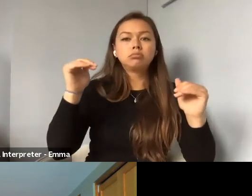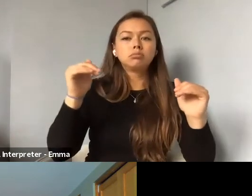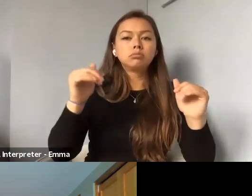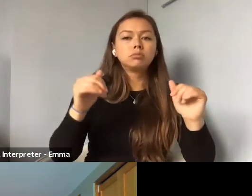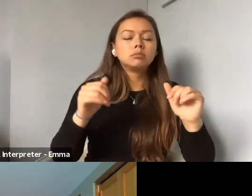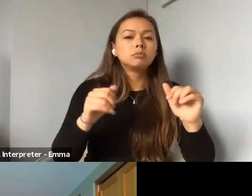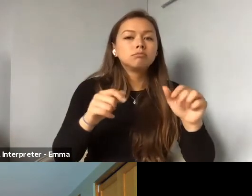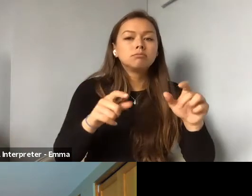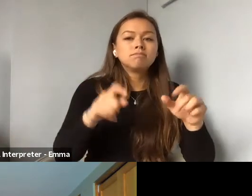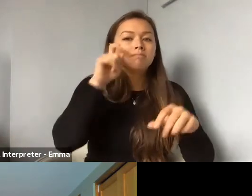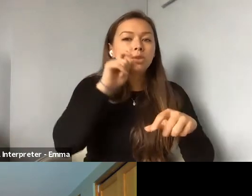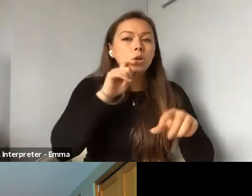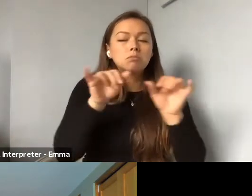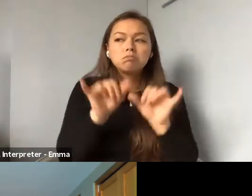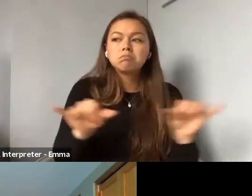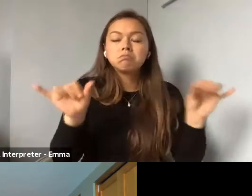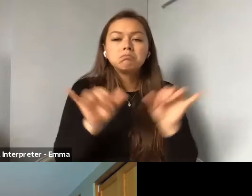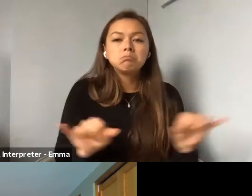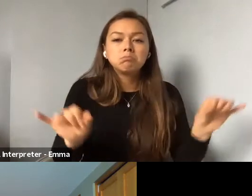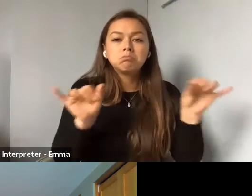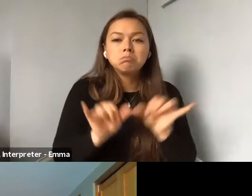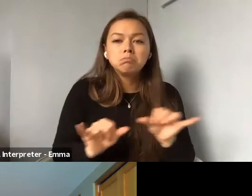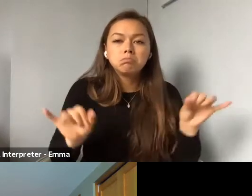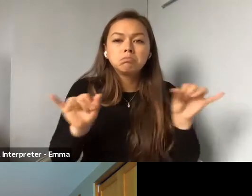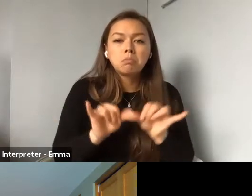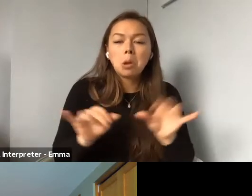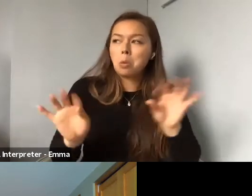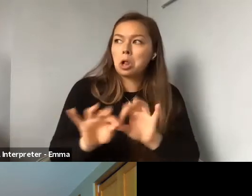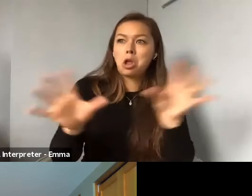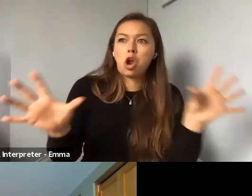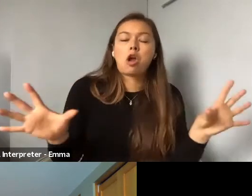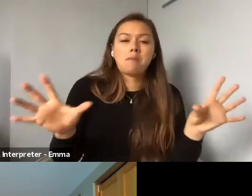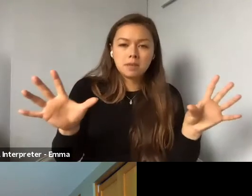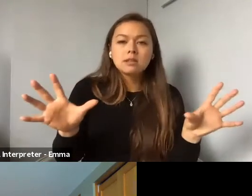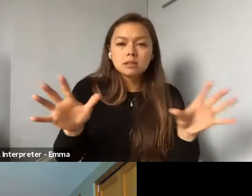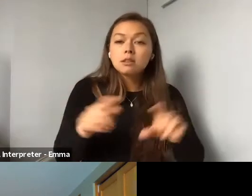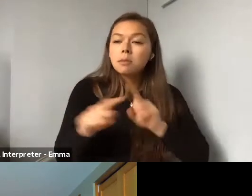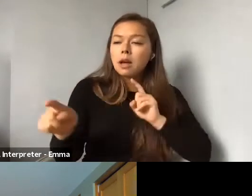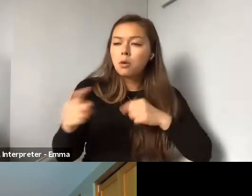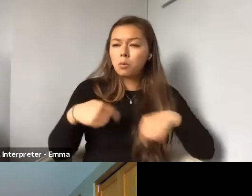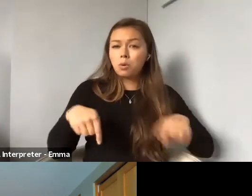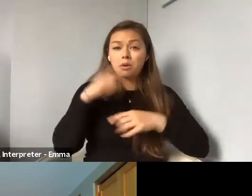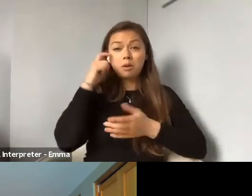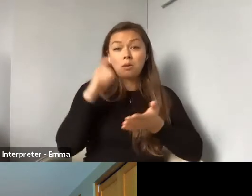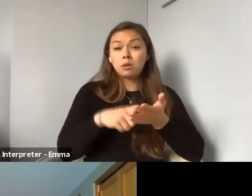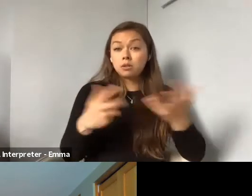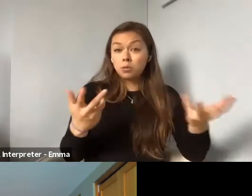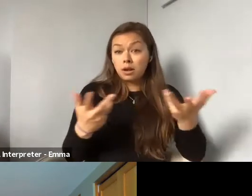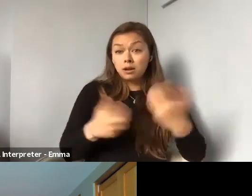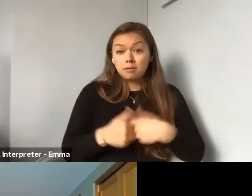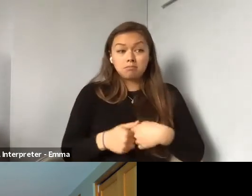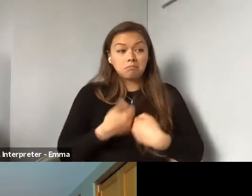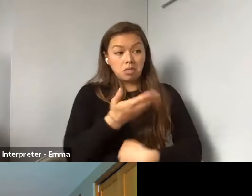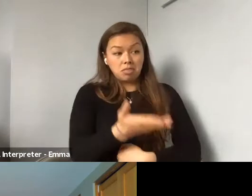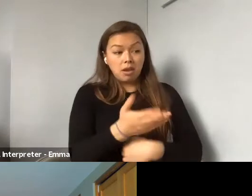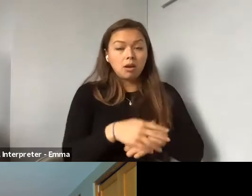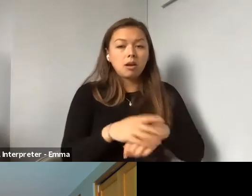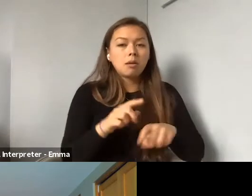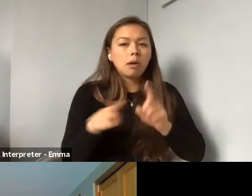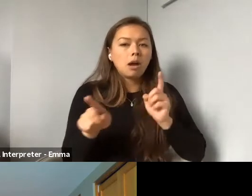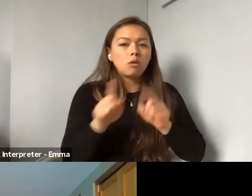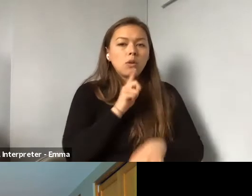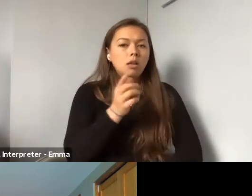pronounced. And what we're seeing so far is that it's in there, but in a much more overt form. So it's not sitting sort